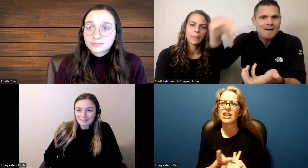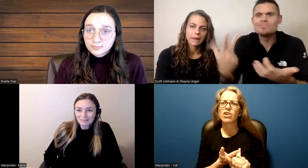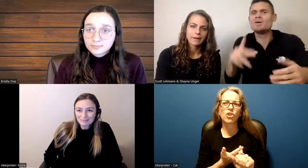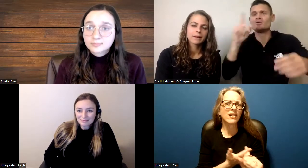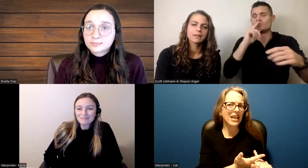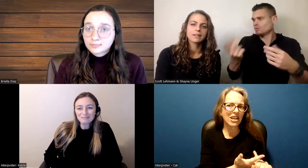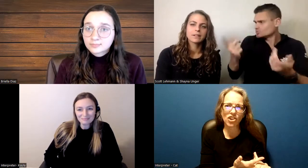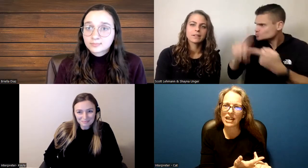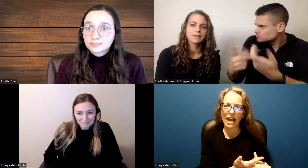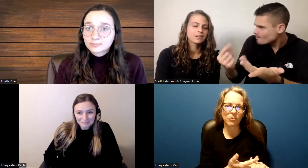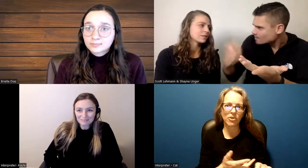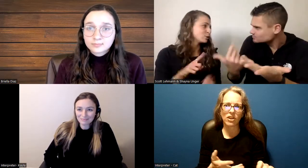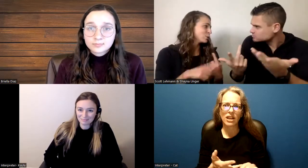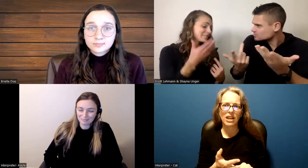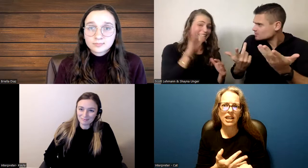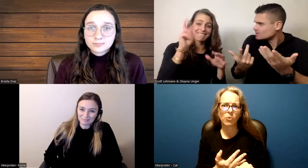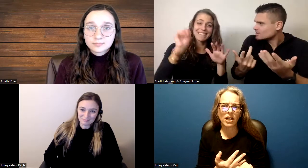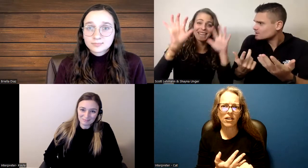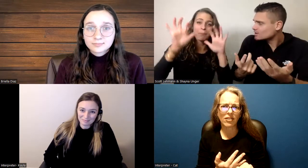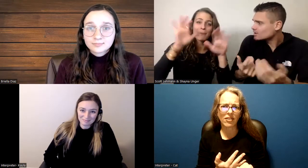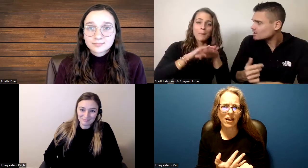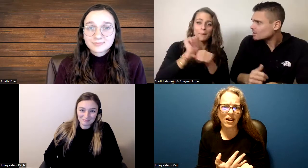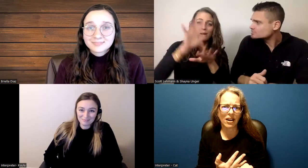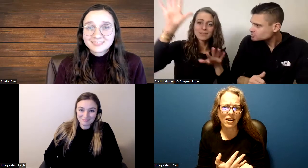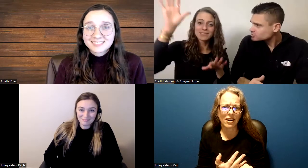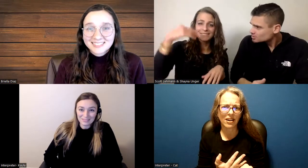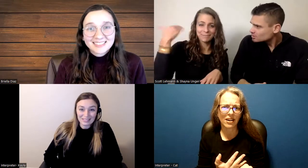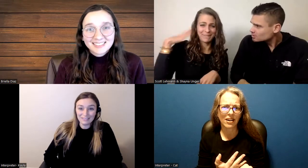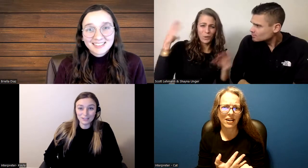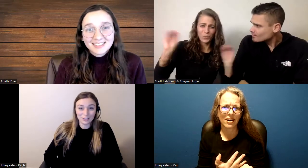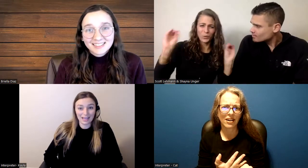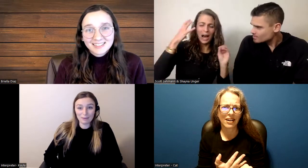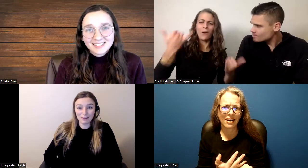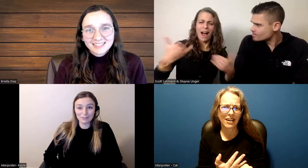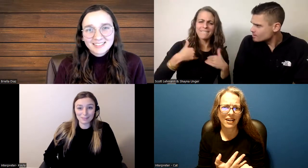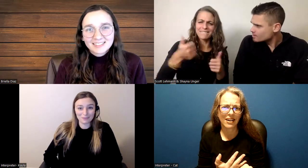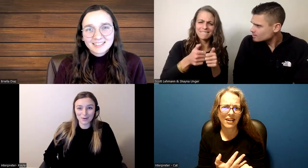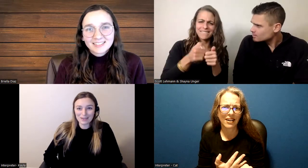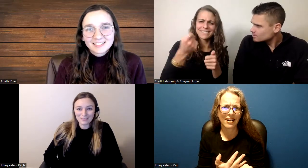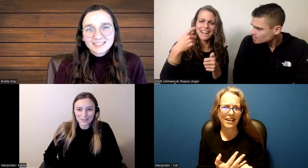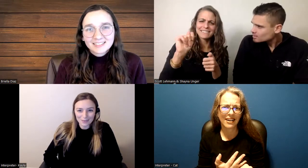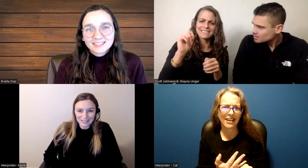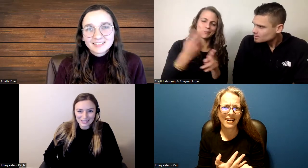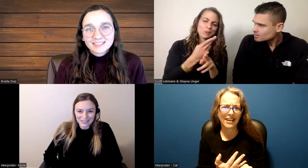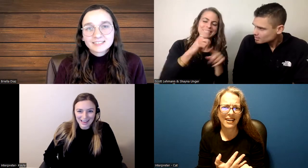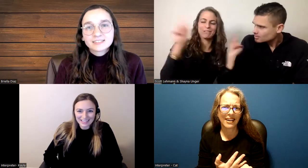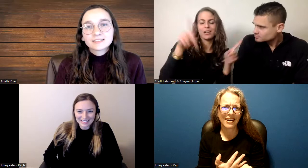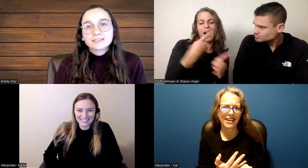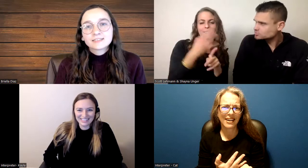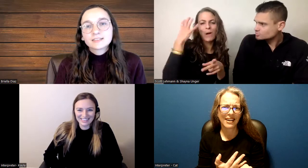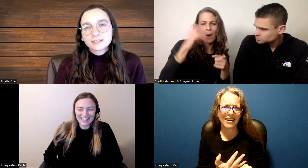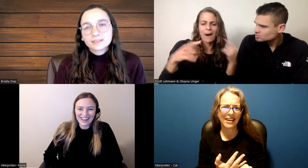text, translation apps, you know, what else? Even just climbing mountains. Before, we never thought we could do